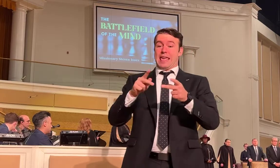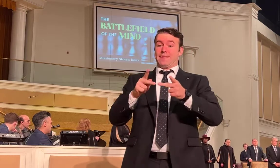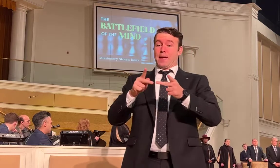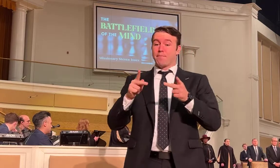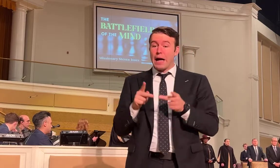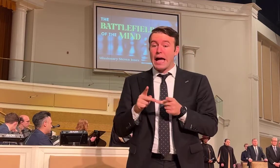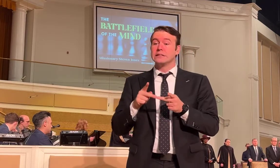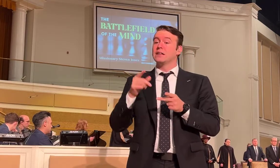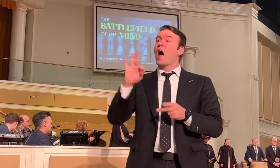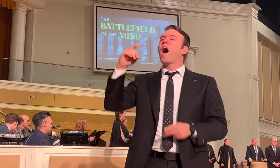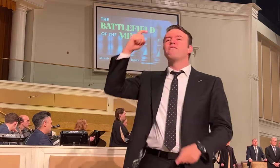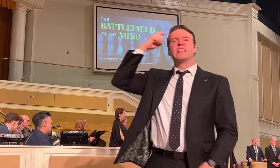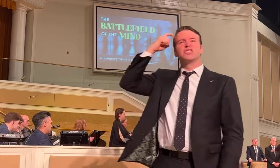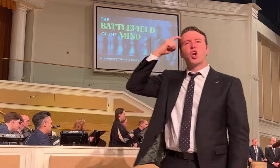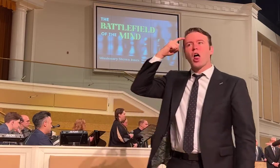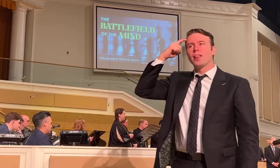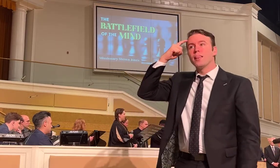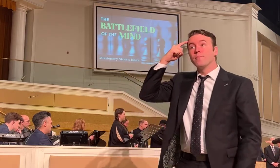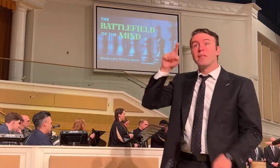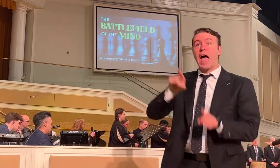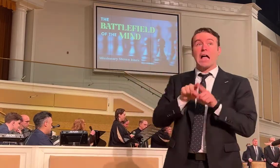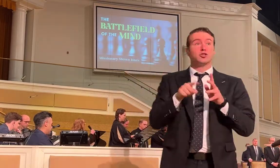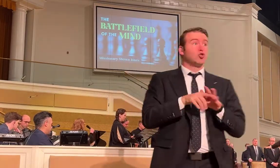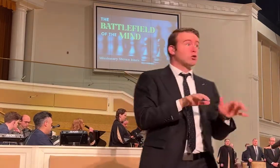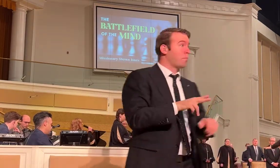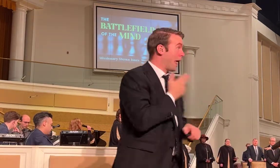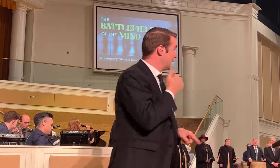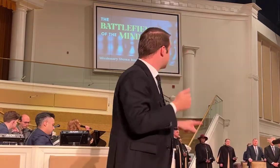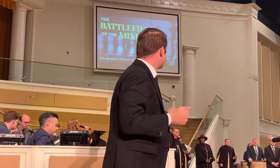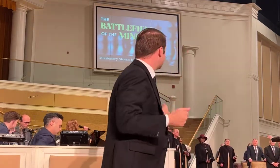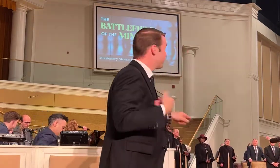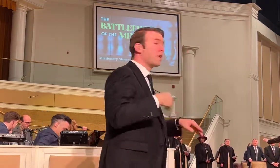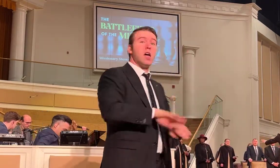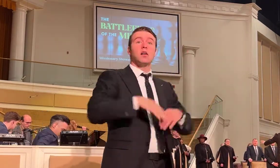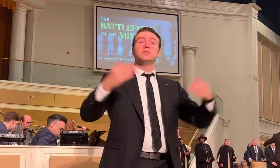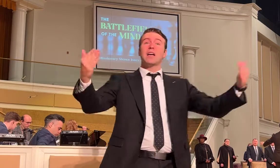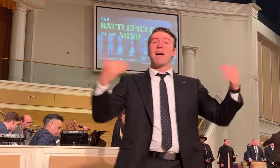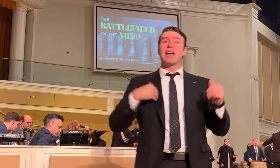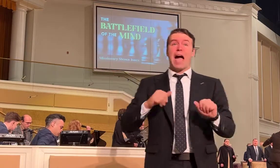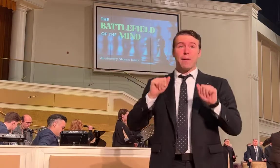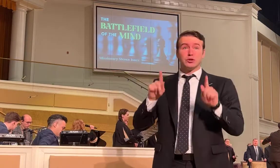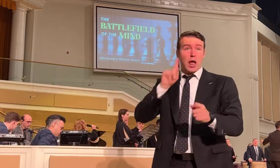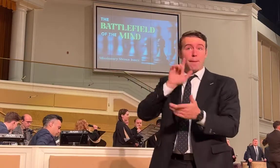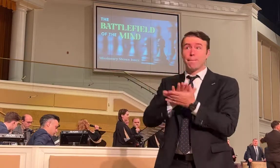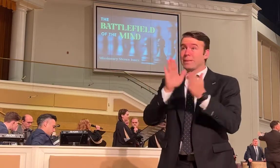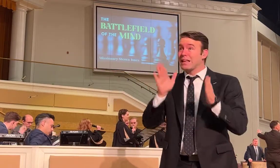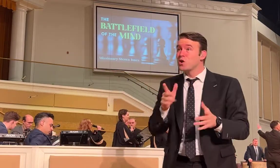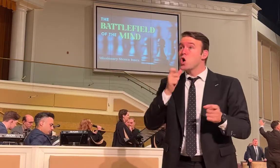place of the skull. And as they begin to play and sing, I wonder if there's an apostolic.